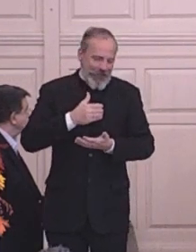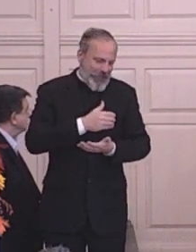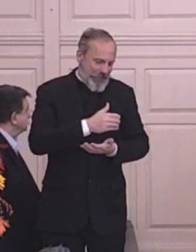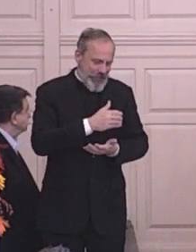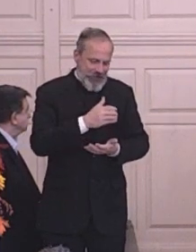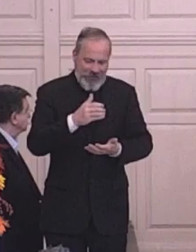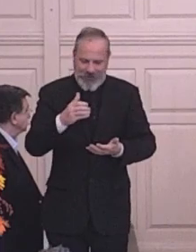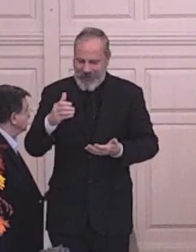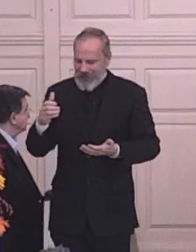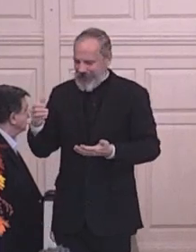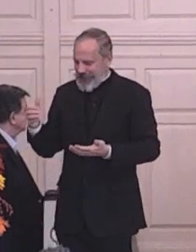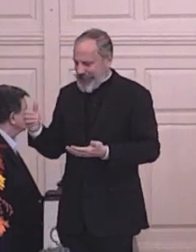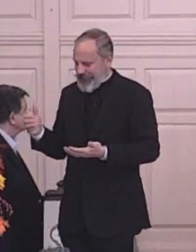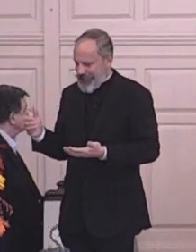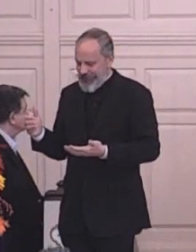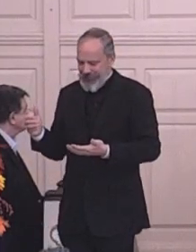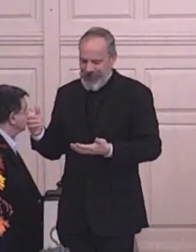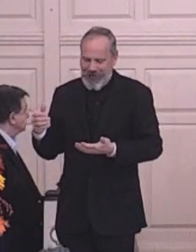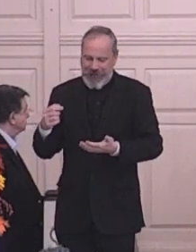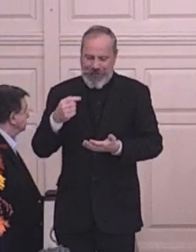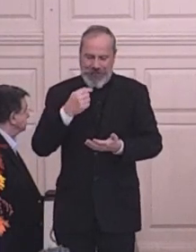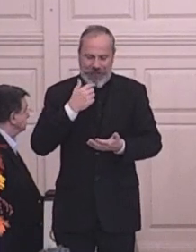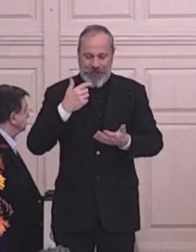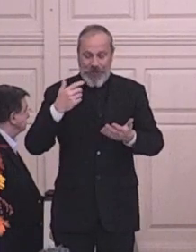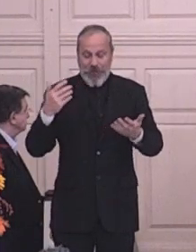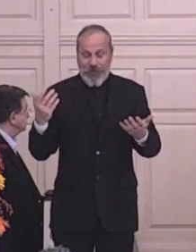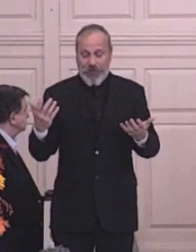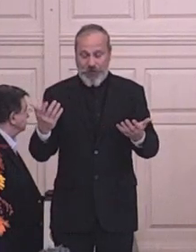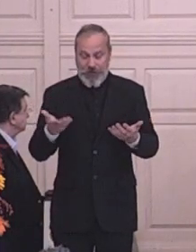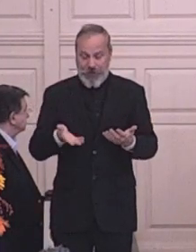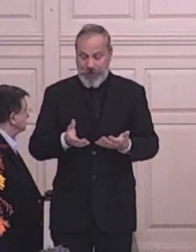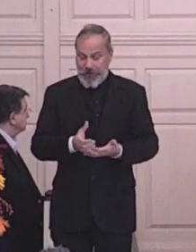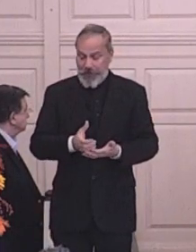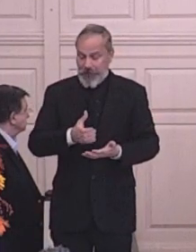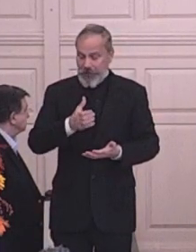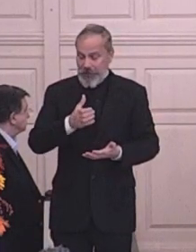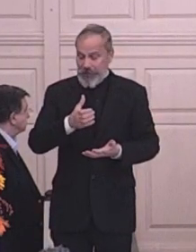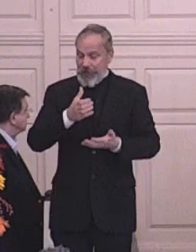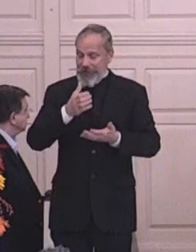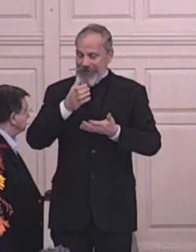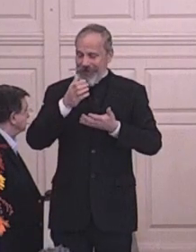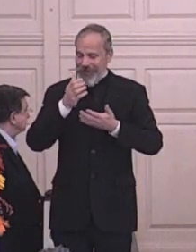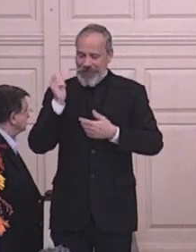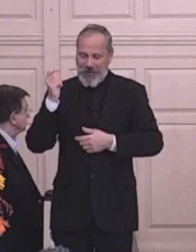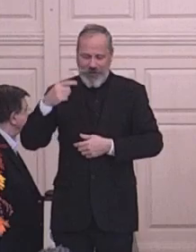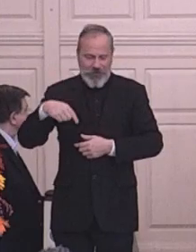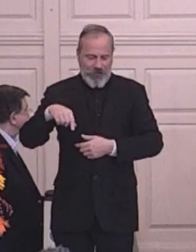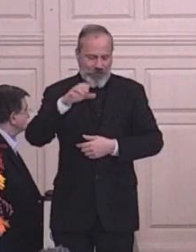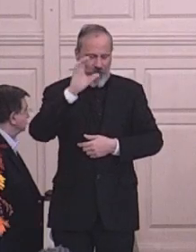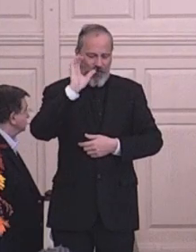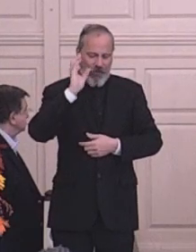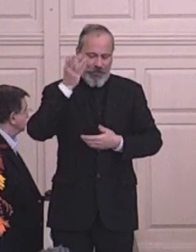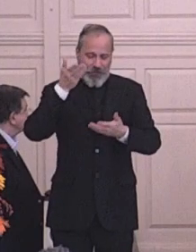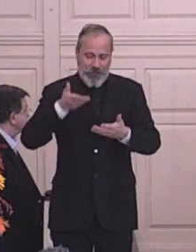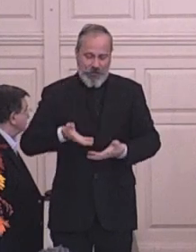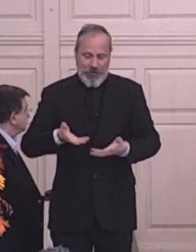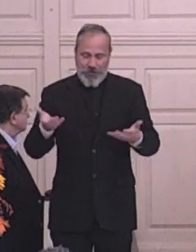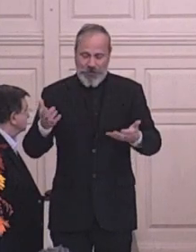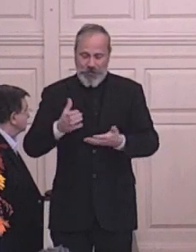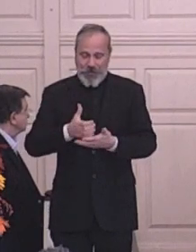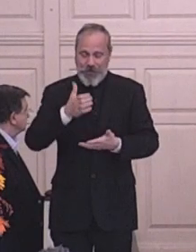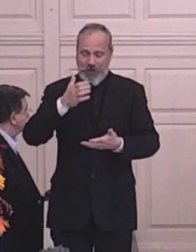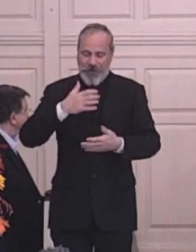thanks, he gave it to his disciples, saying, "Take this, all of you, and drink from